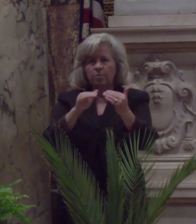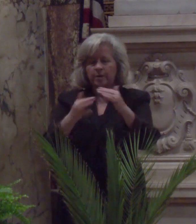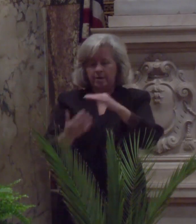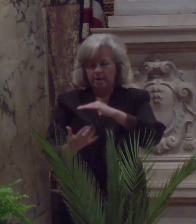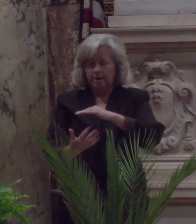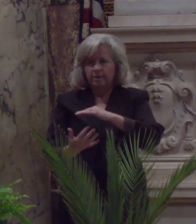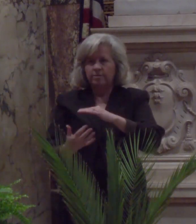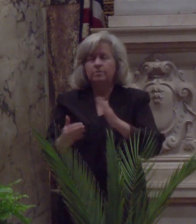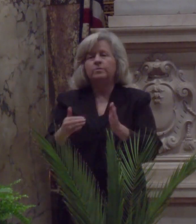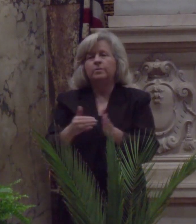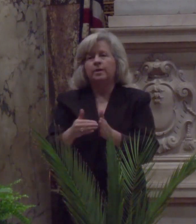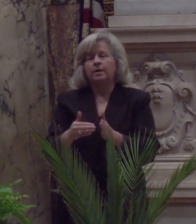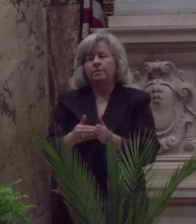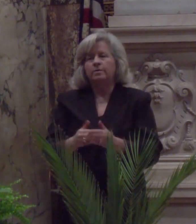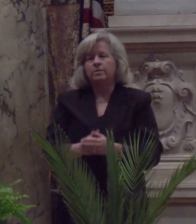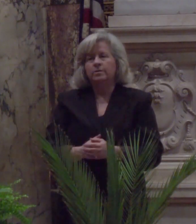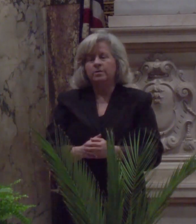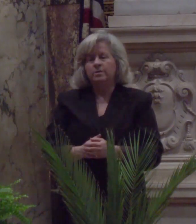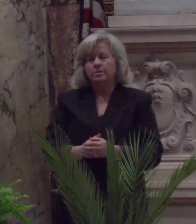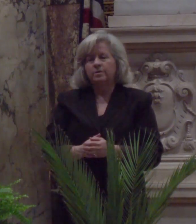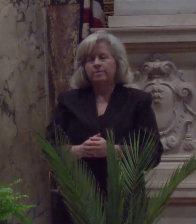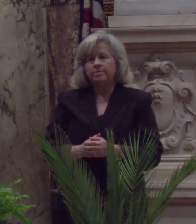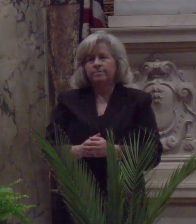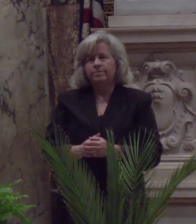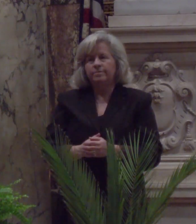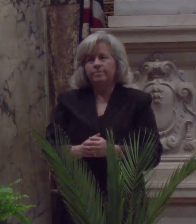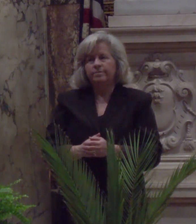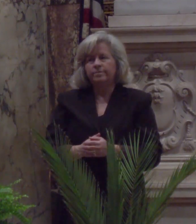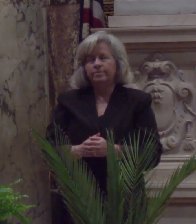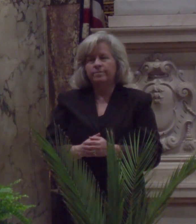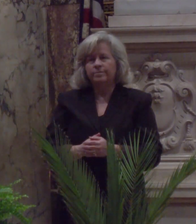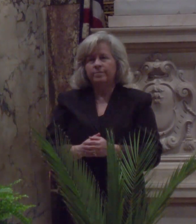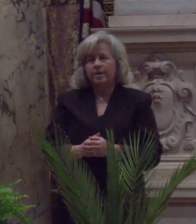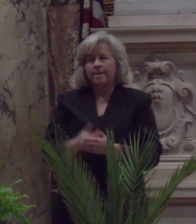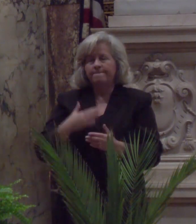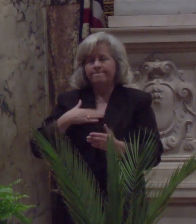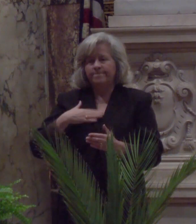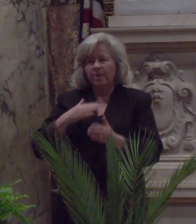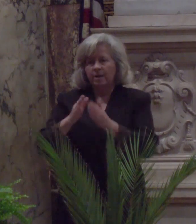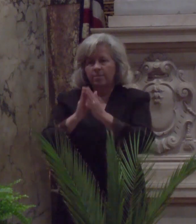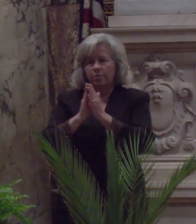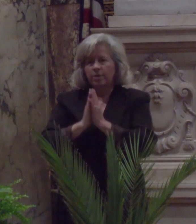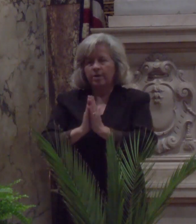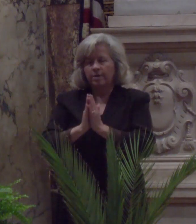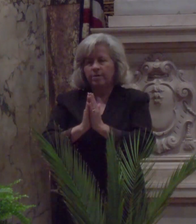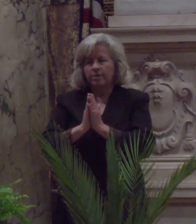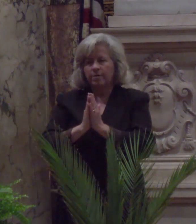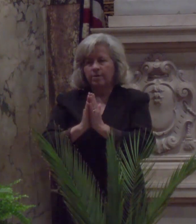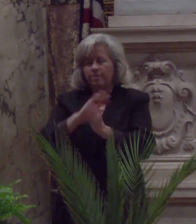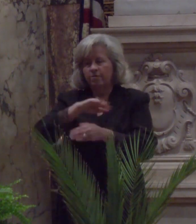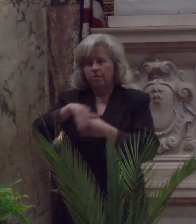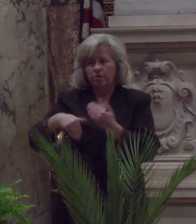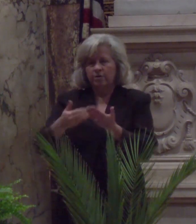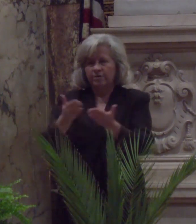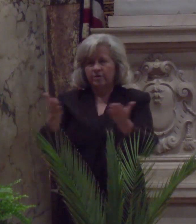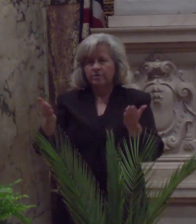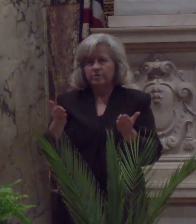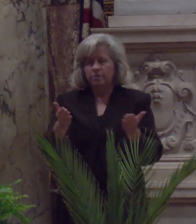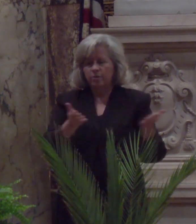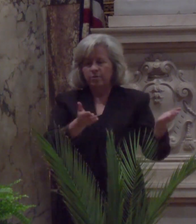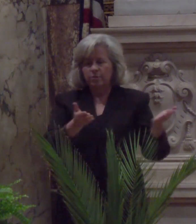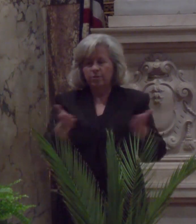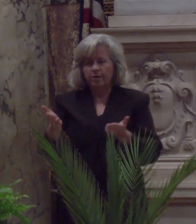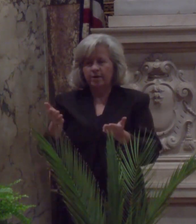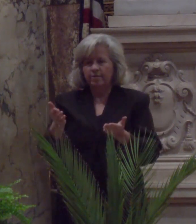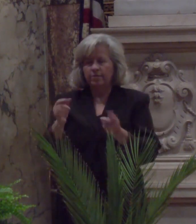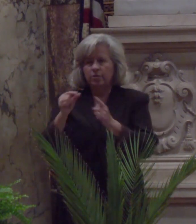rekindled. My sisters and brothers, it is my fervent prayer for all of us that we will take these words